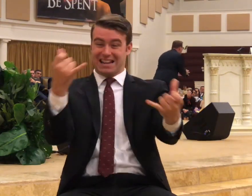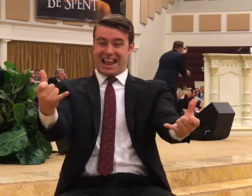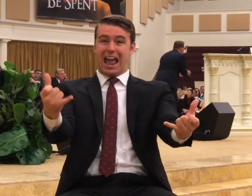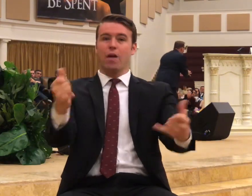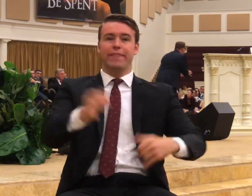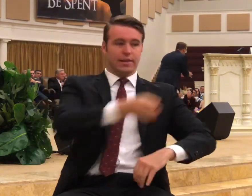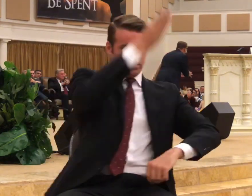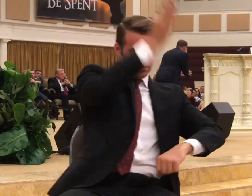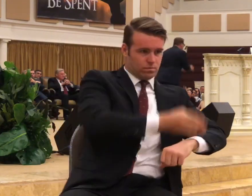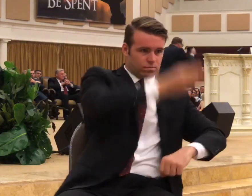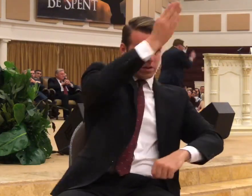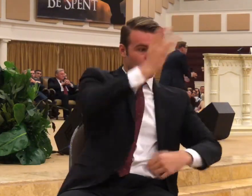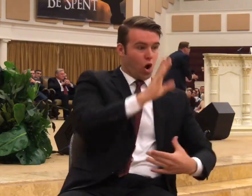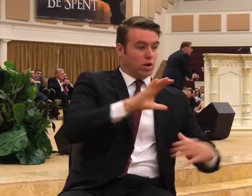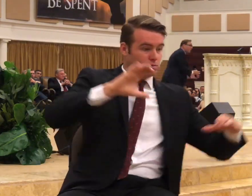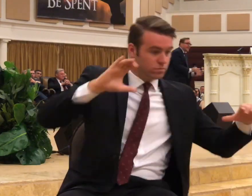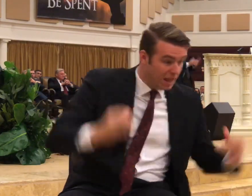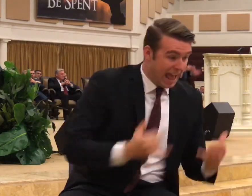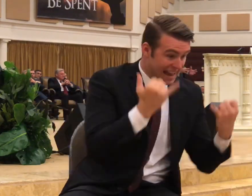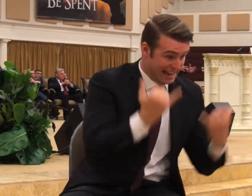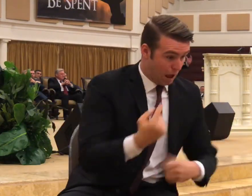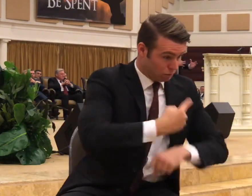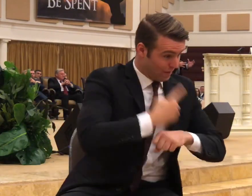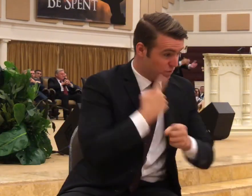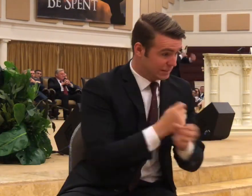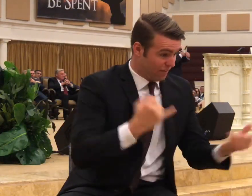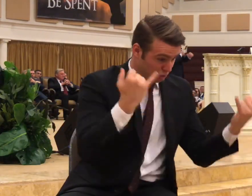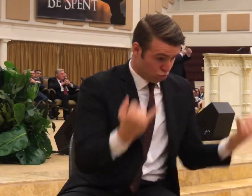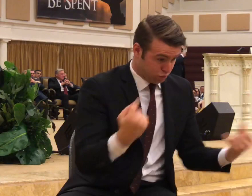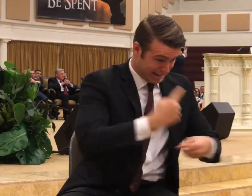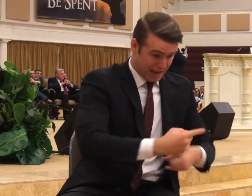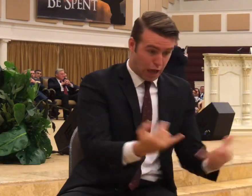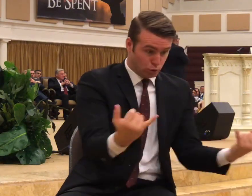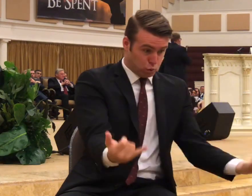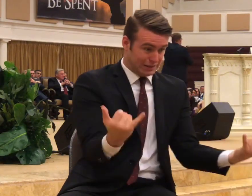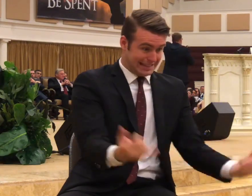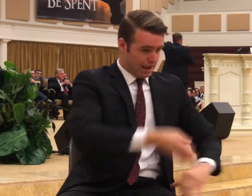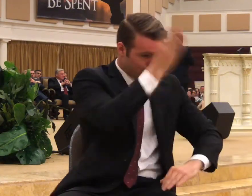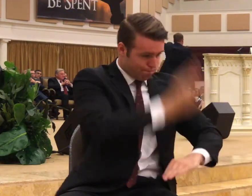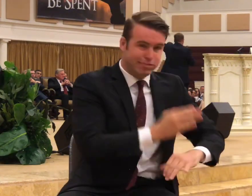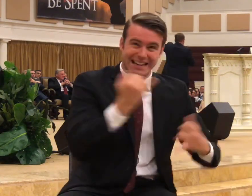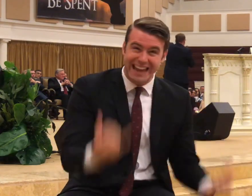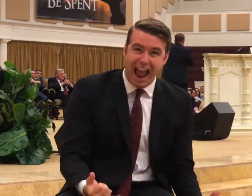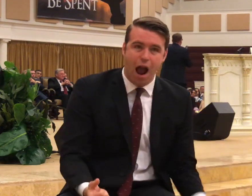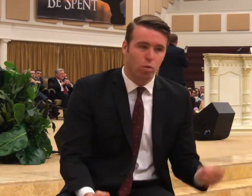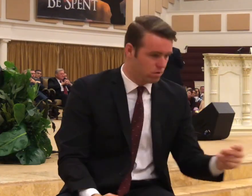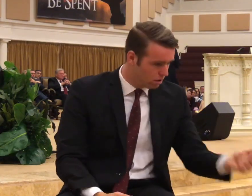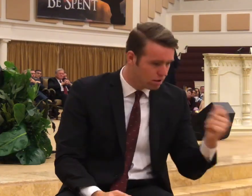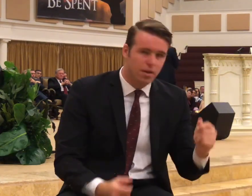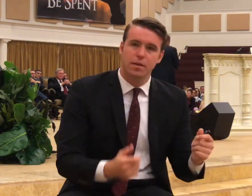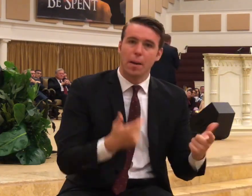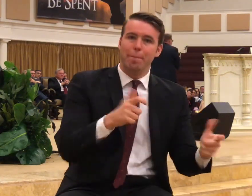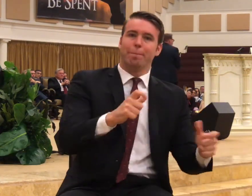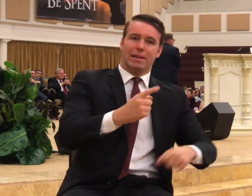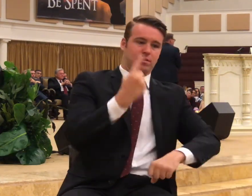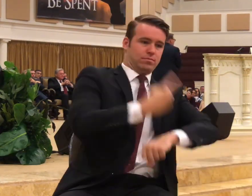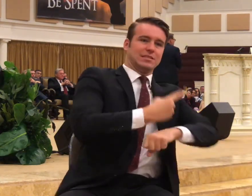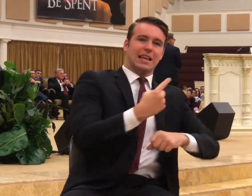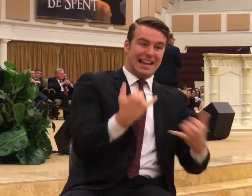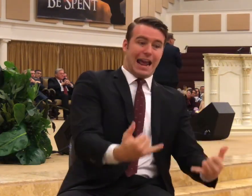it's a chirological interruption. It's exploding and interrupting my skin. I know I was going to do that tomorrow, but right now I've got to get